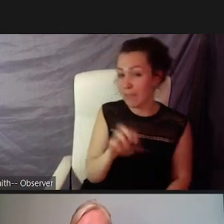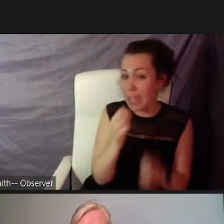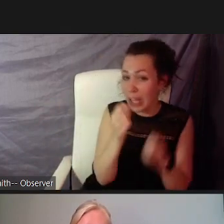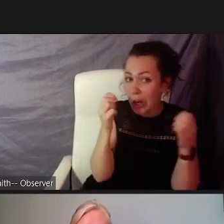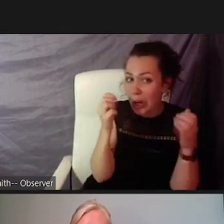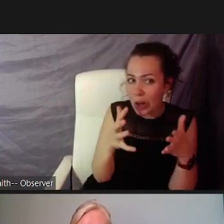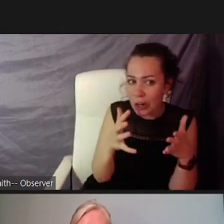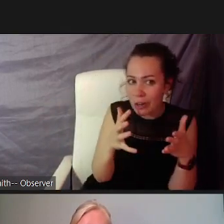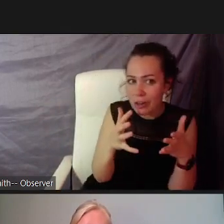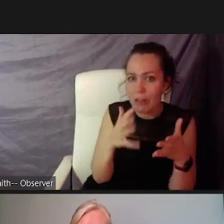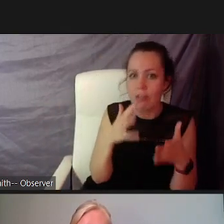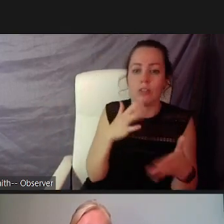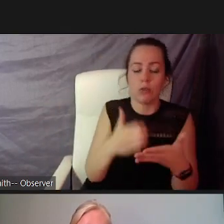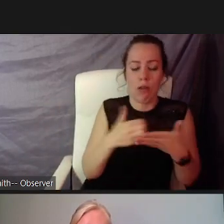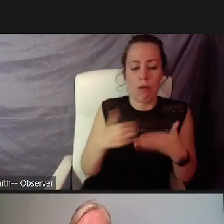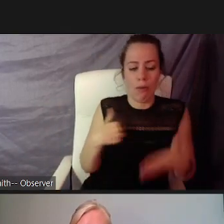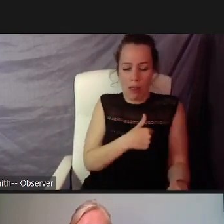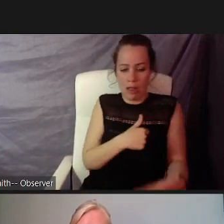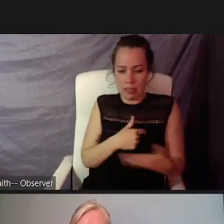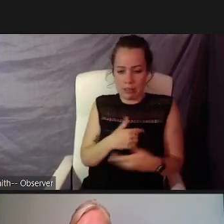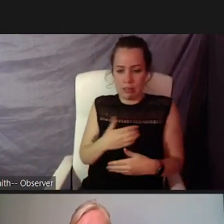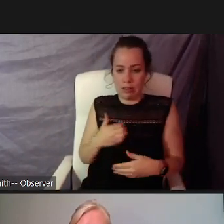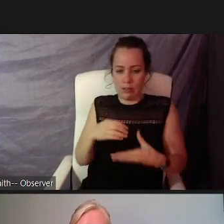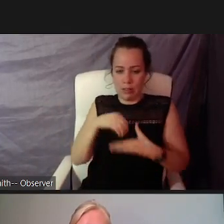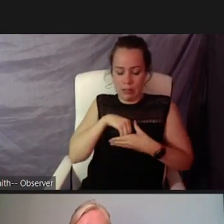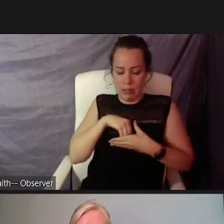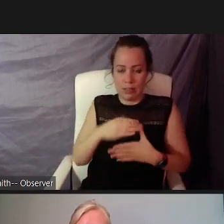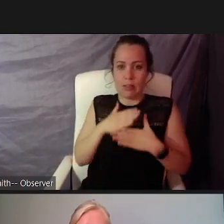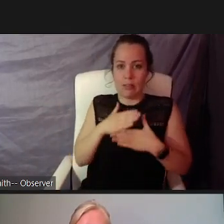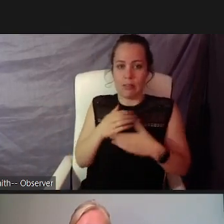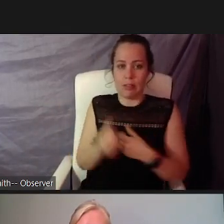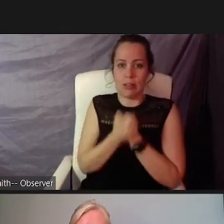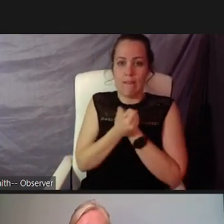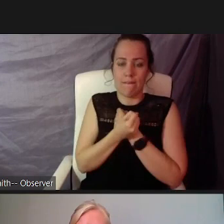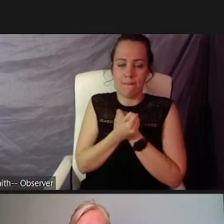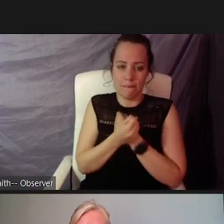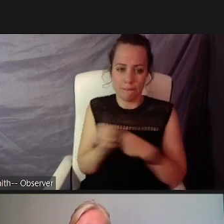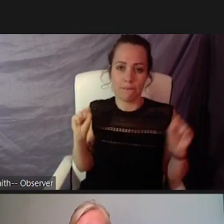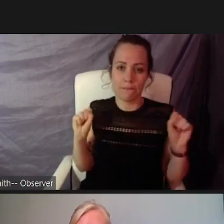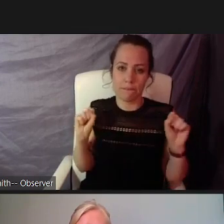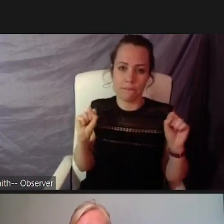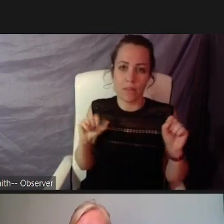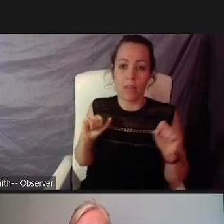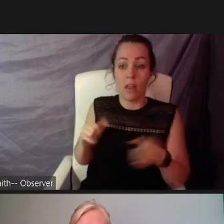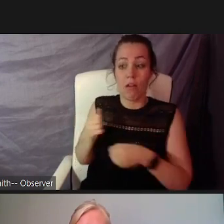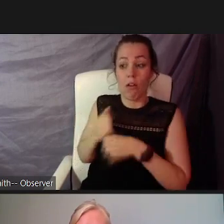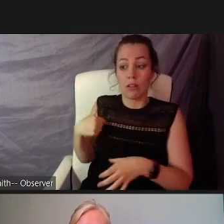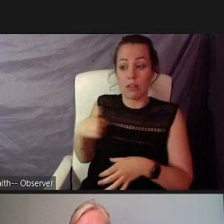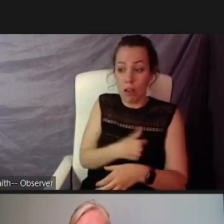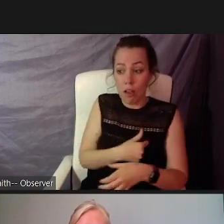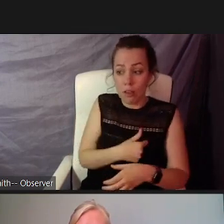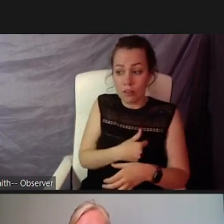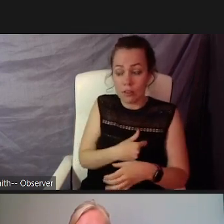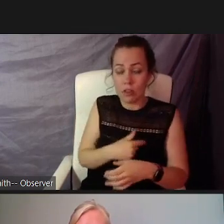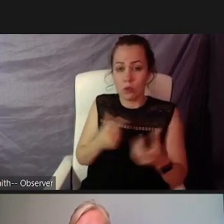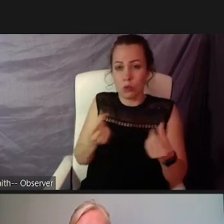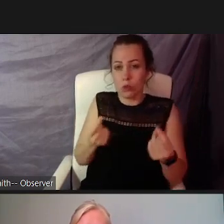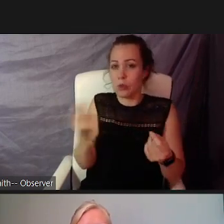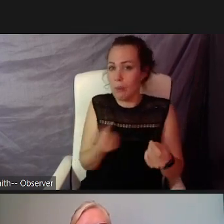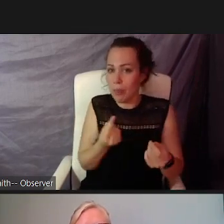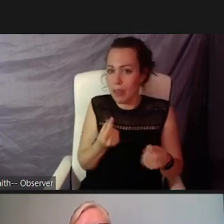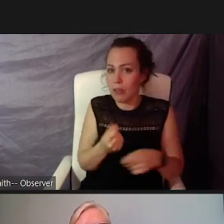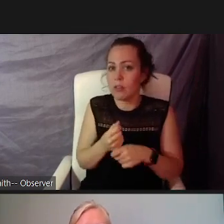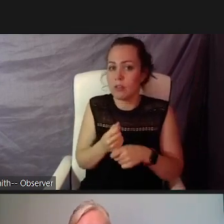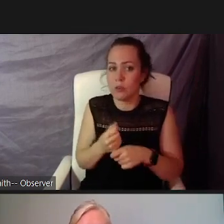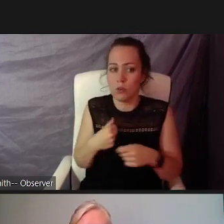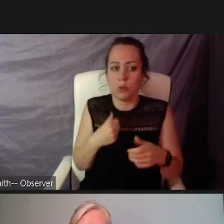us safe. So it makes us take action to keep ourselves safe. But sometimes the actions that we take